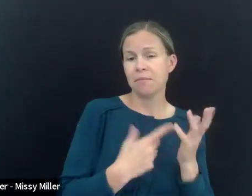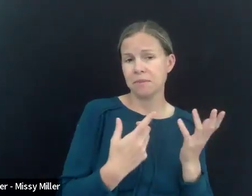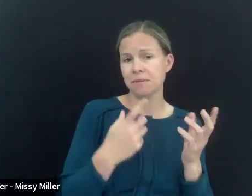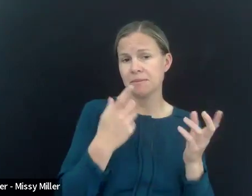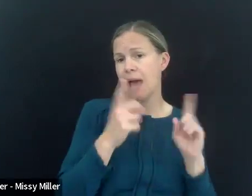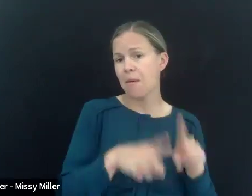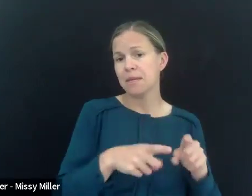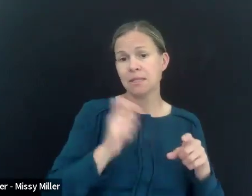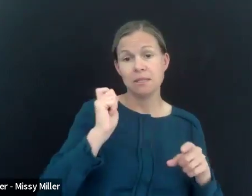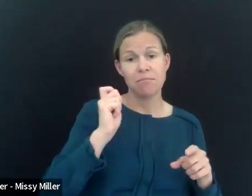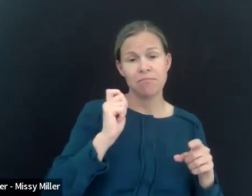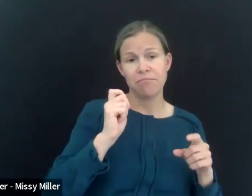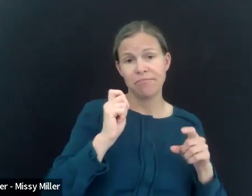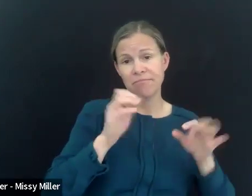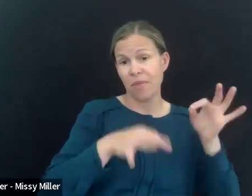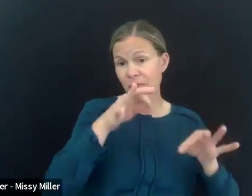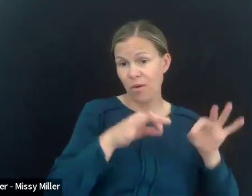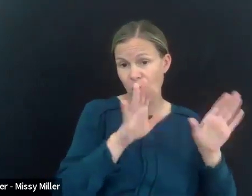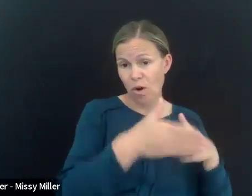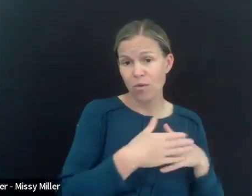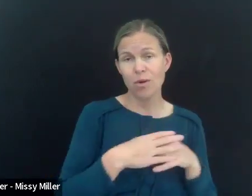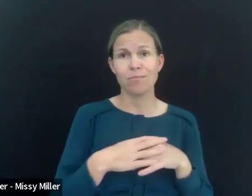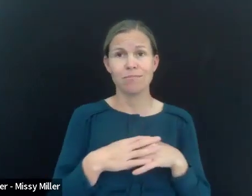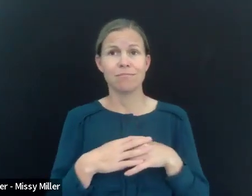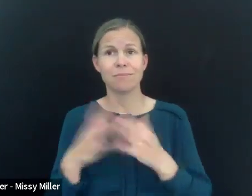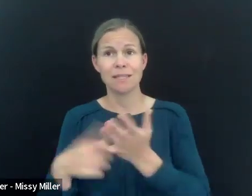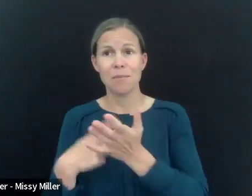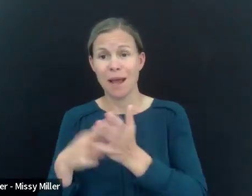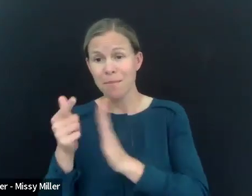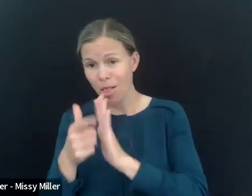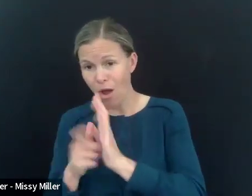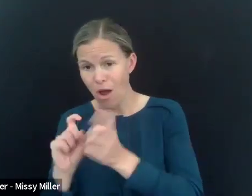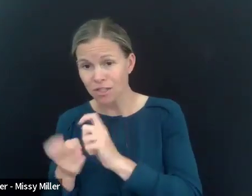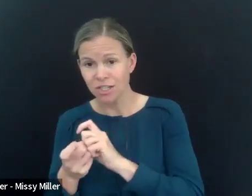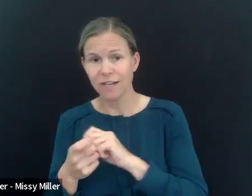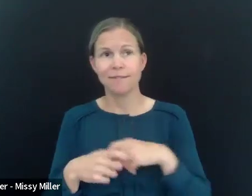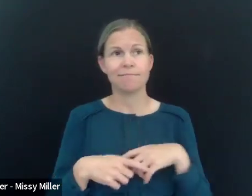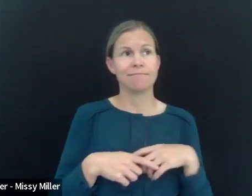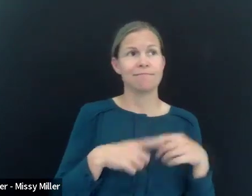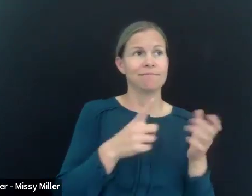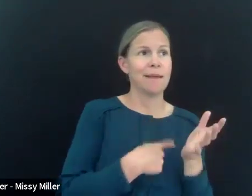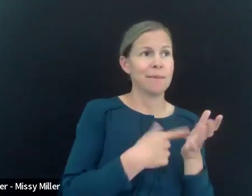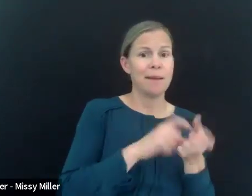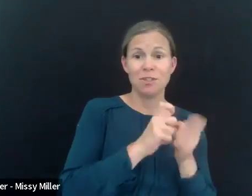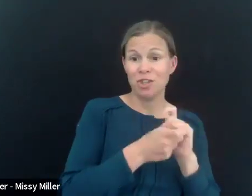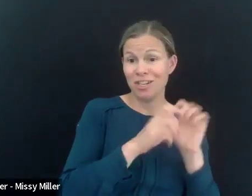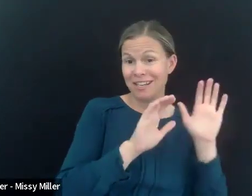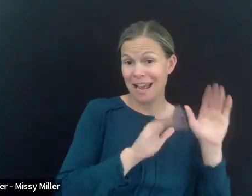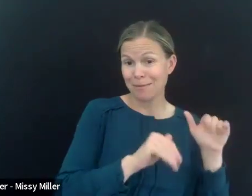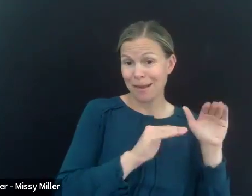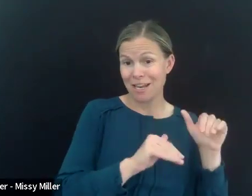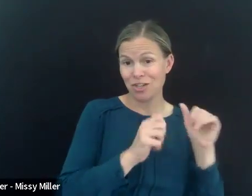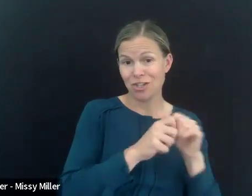and sometimes it happens through, you know, people changing what they expect. And so I would just